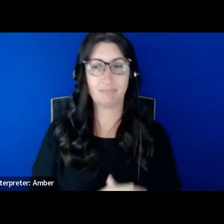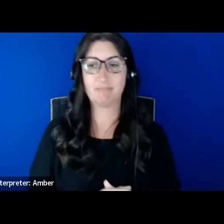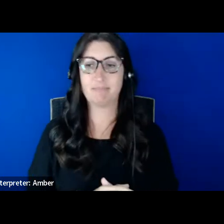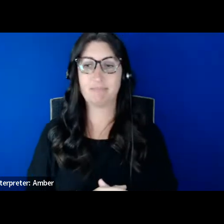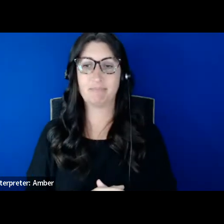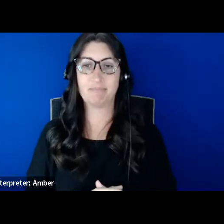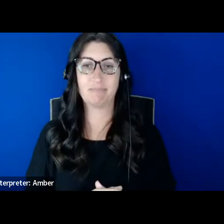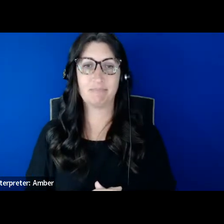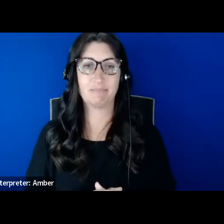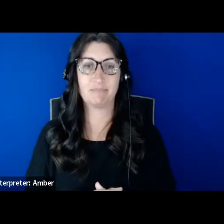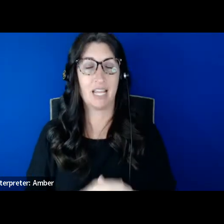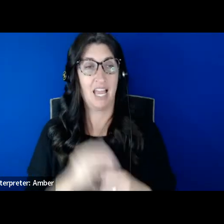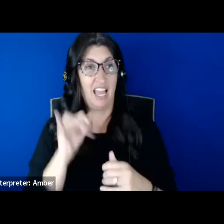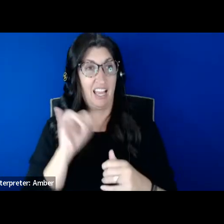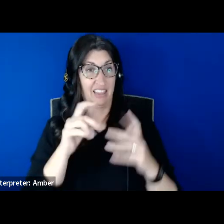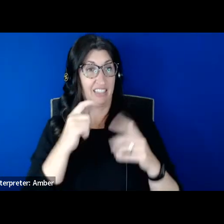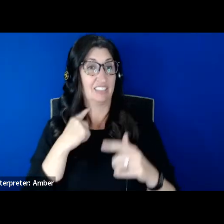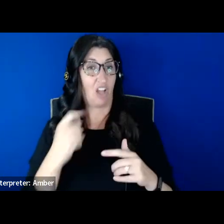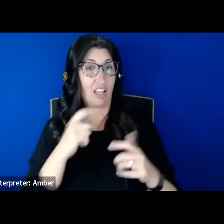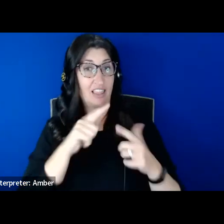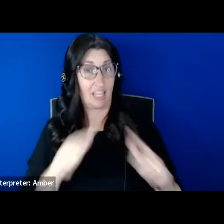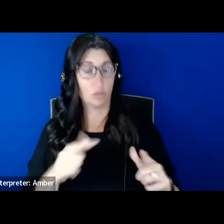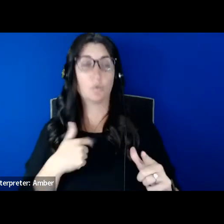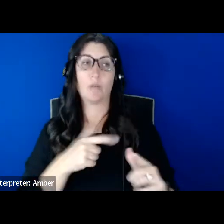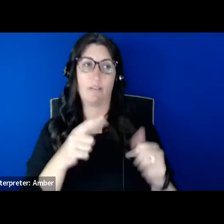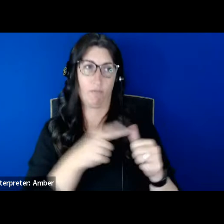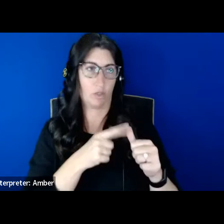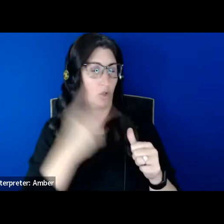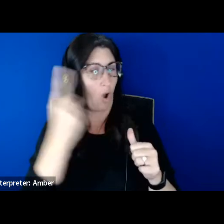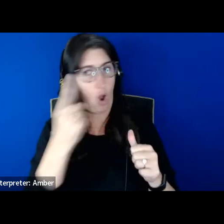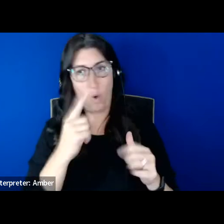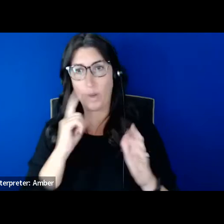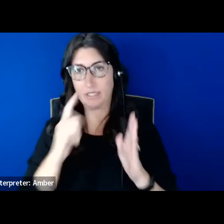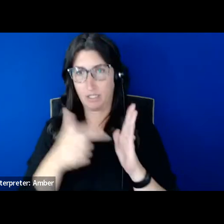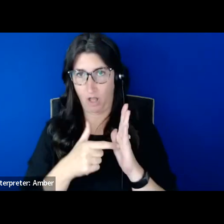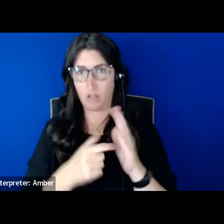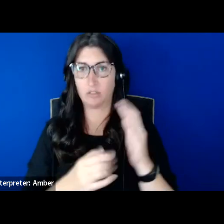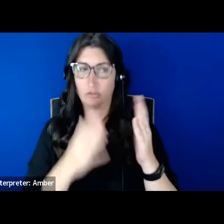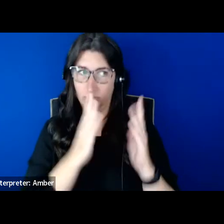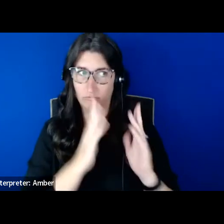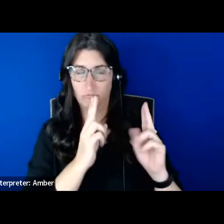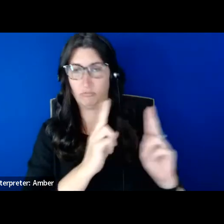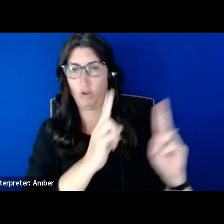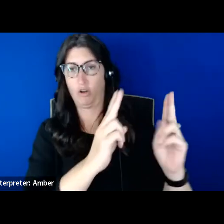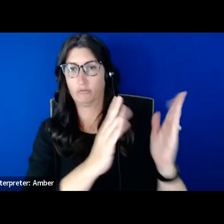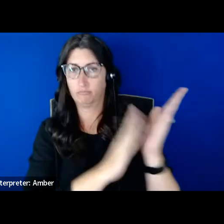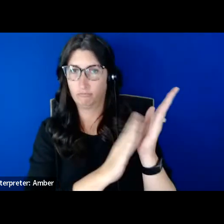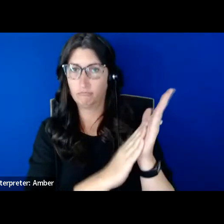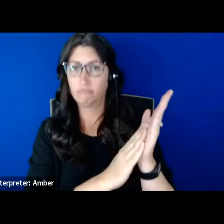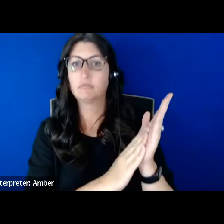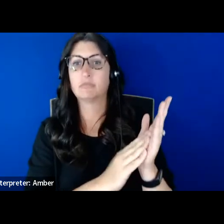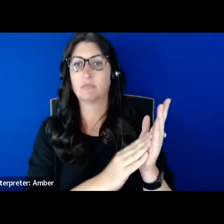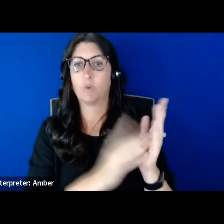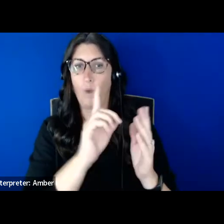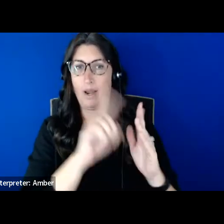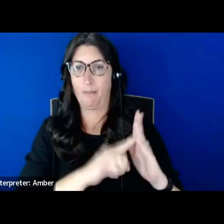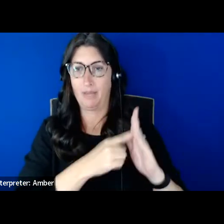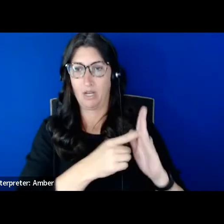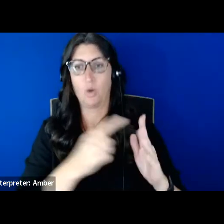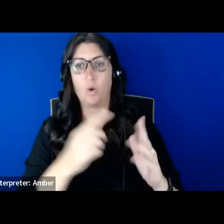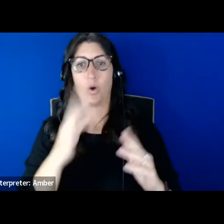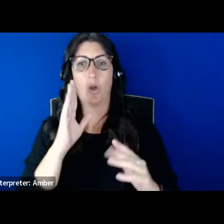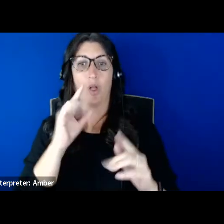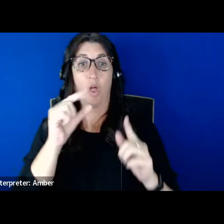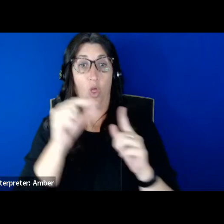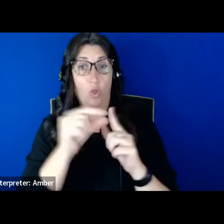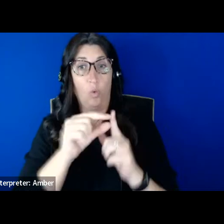by acknowledging that places are sacred. And later on, I will talk a little bit about the word tapu, because we our English